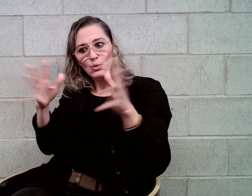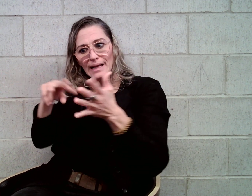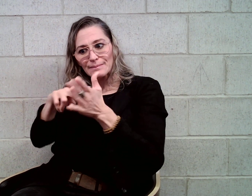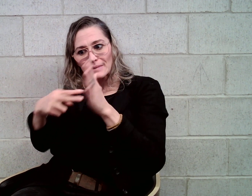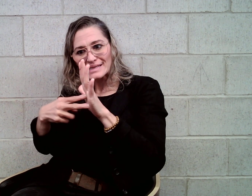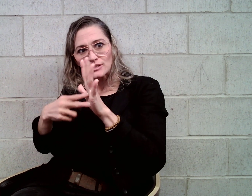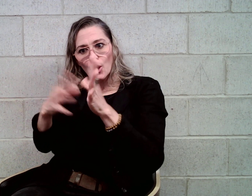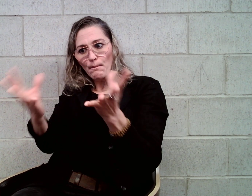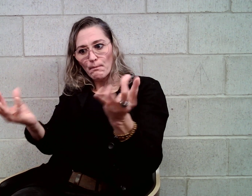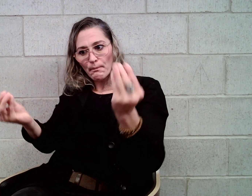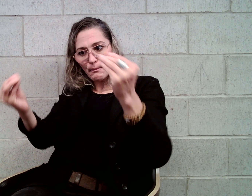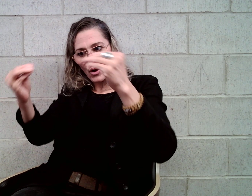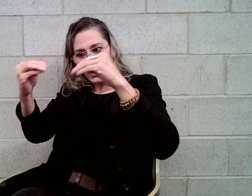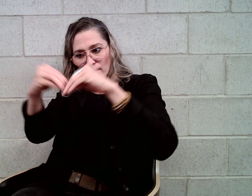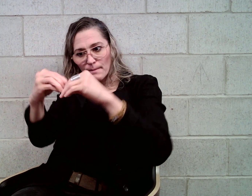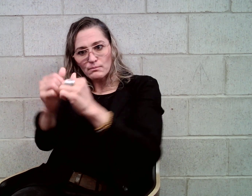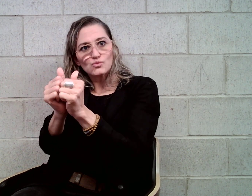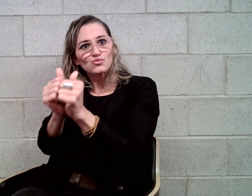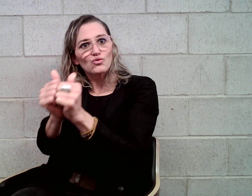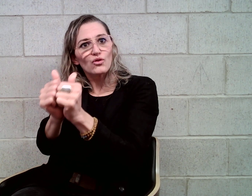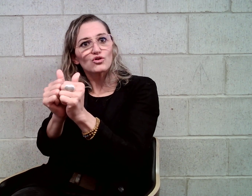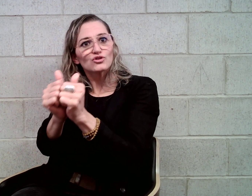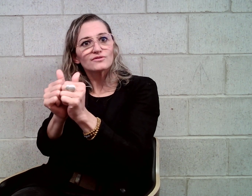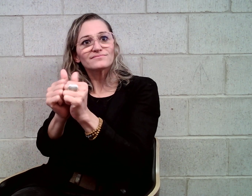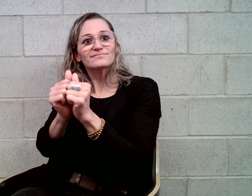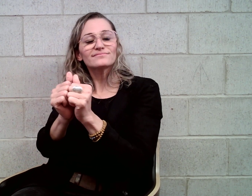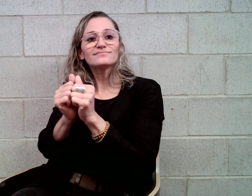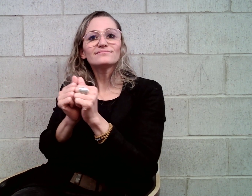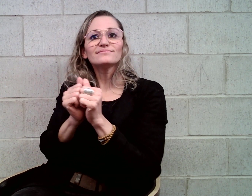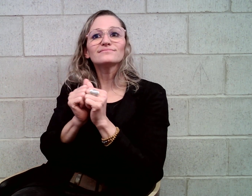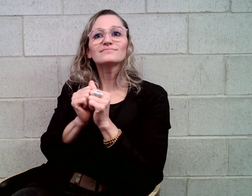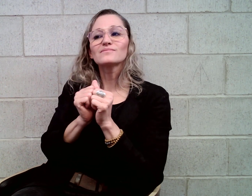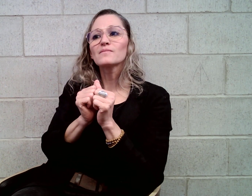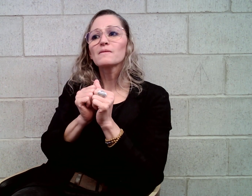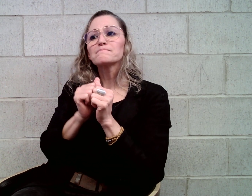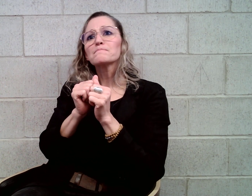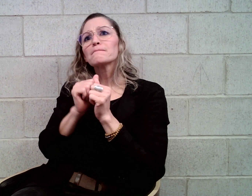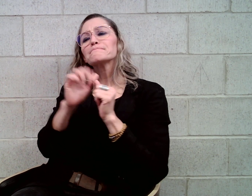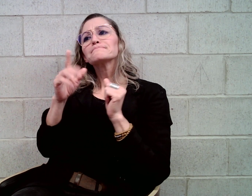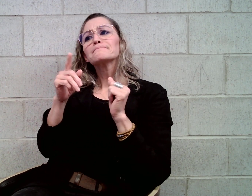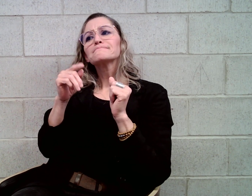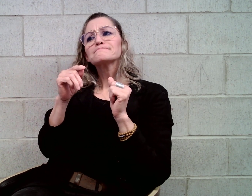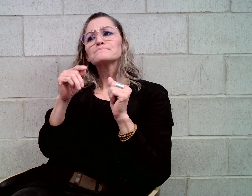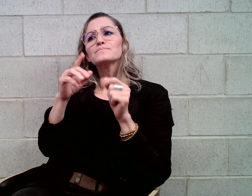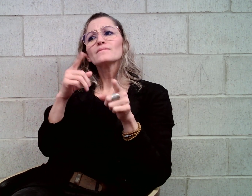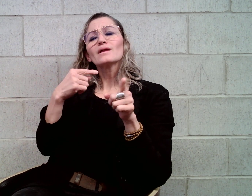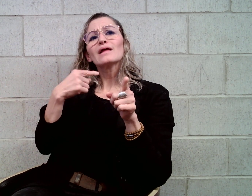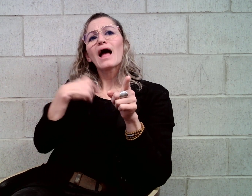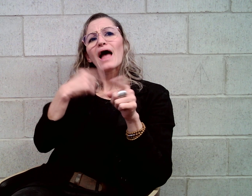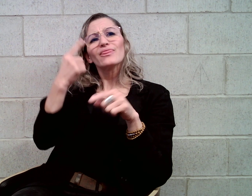think that's what we do to find the meaning that is created when we put movement and text